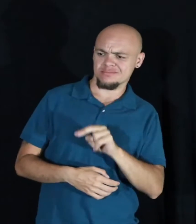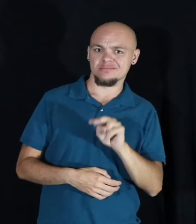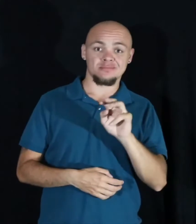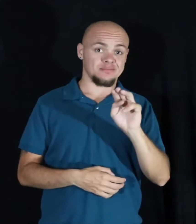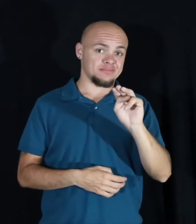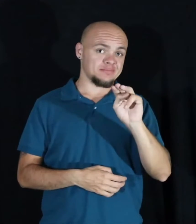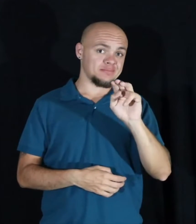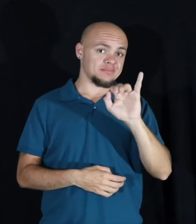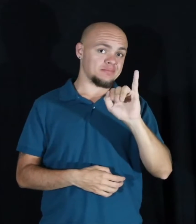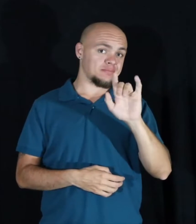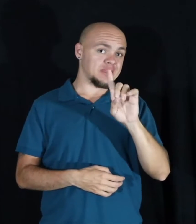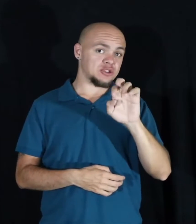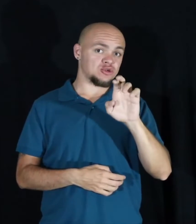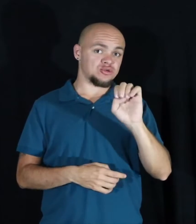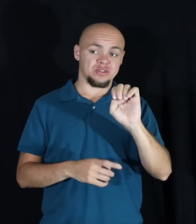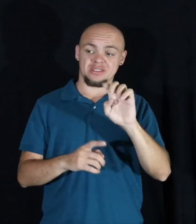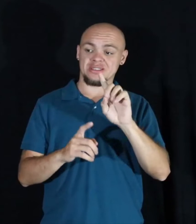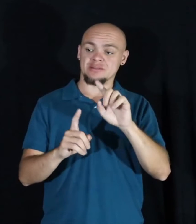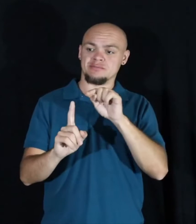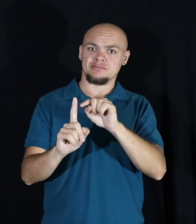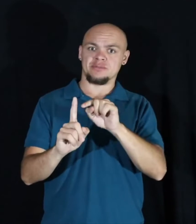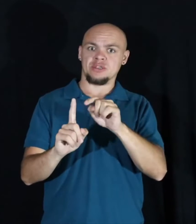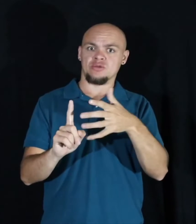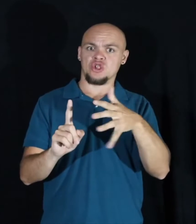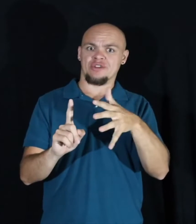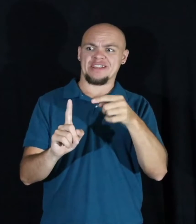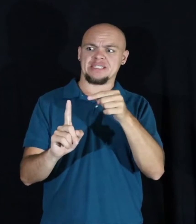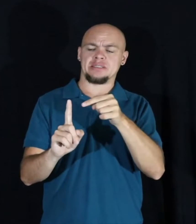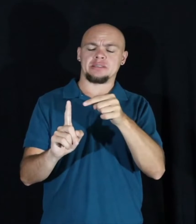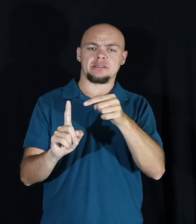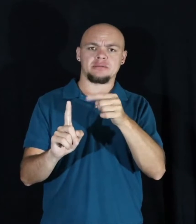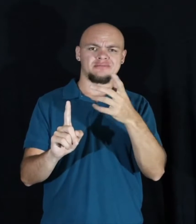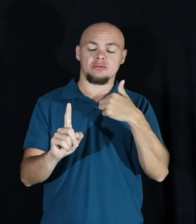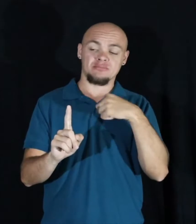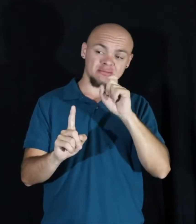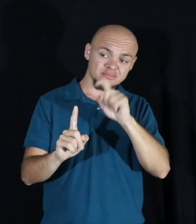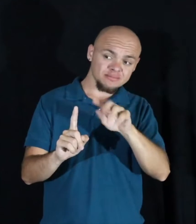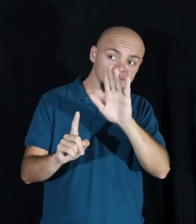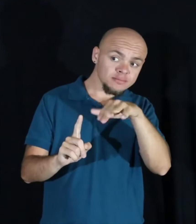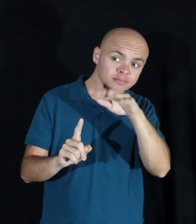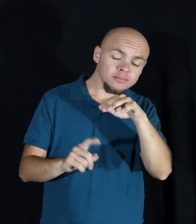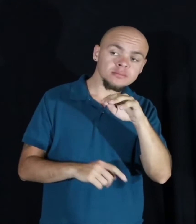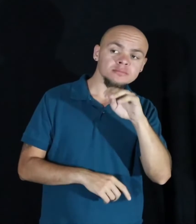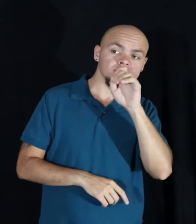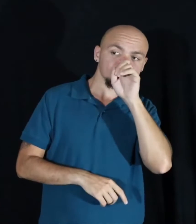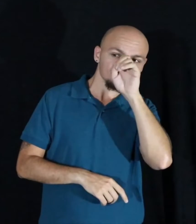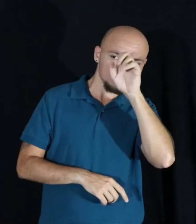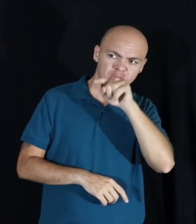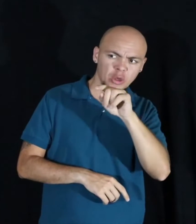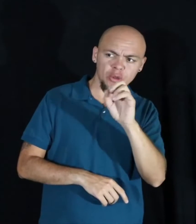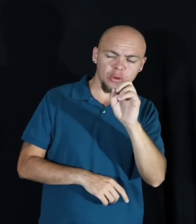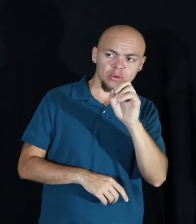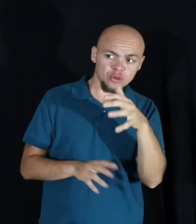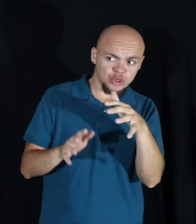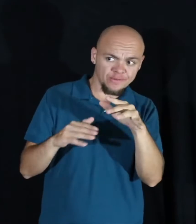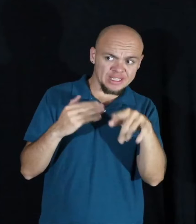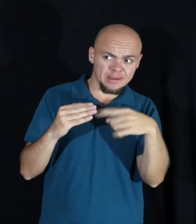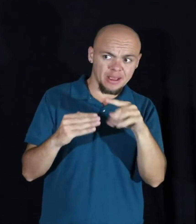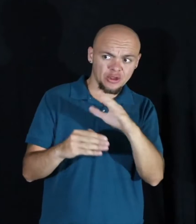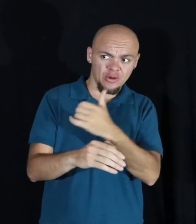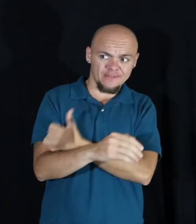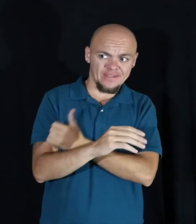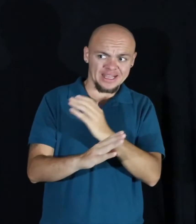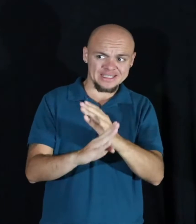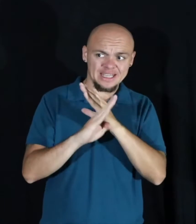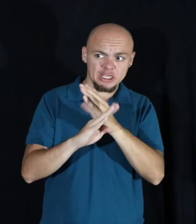Mildred was very nervous about getting her vaccine. So I asked, "Are you nervous about getting your vaccination